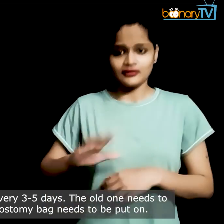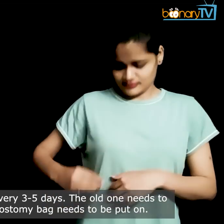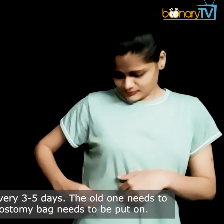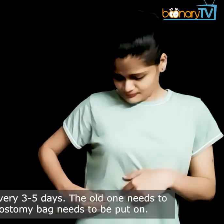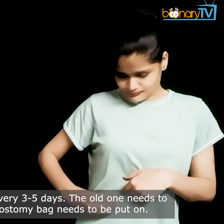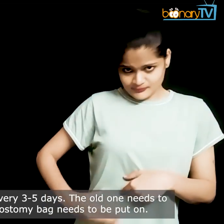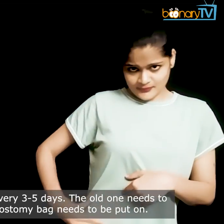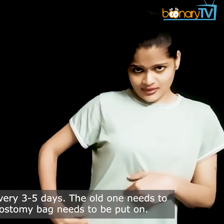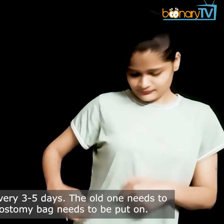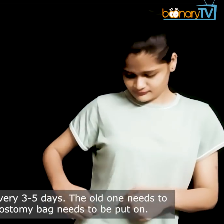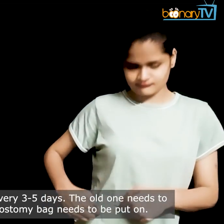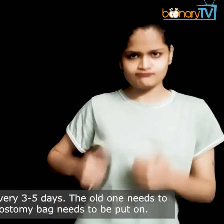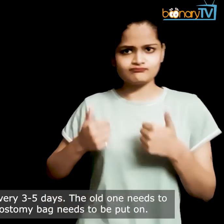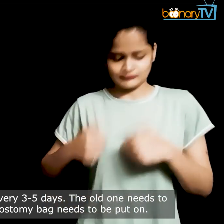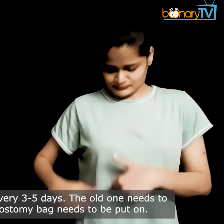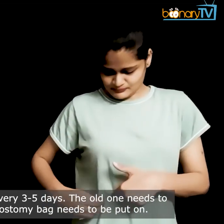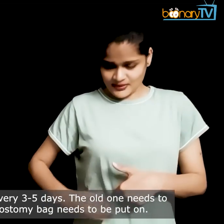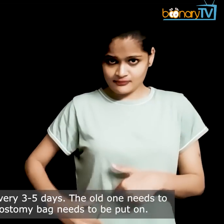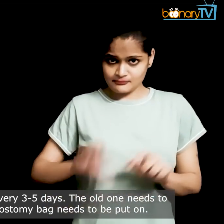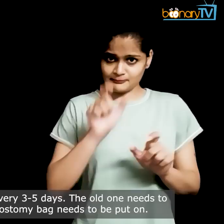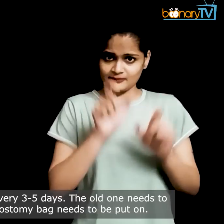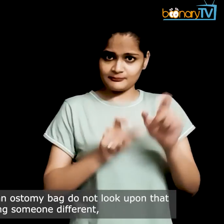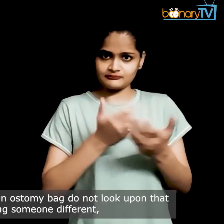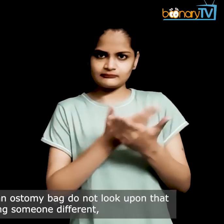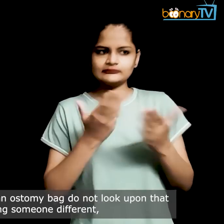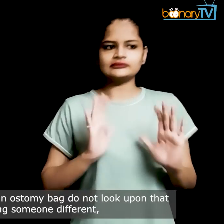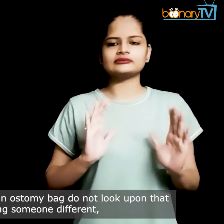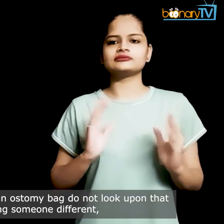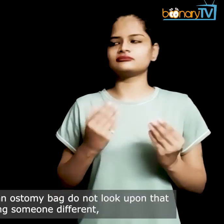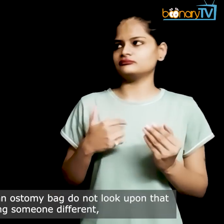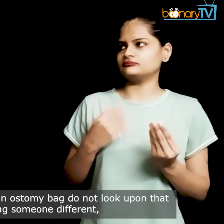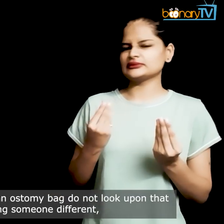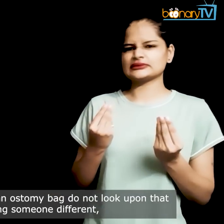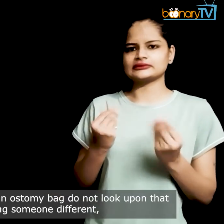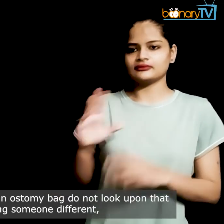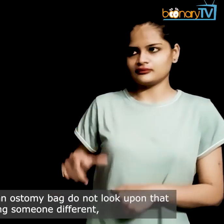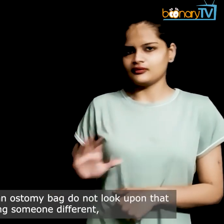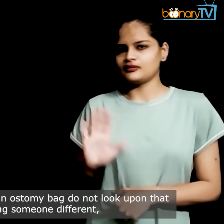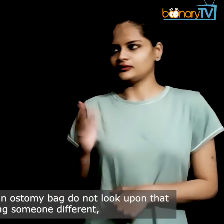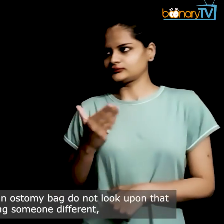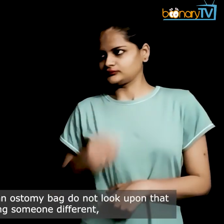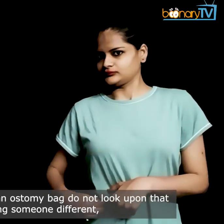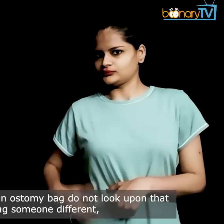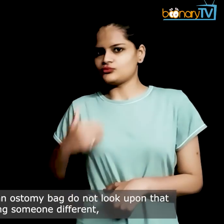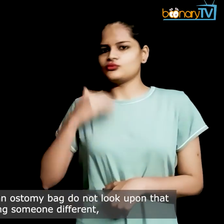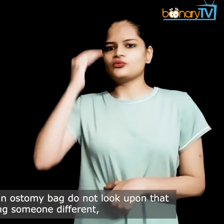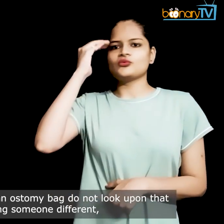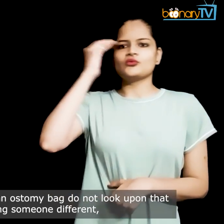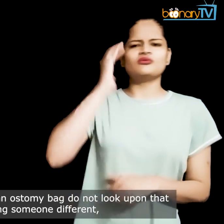needs to be put on if you know of anyone with an ostomy bag do not look upon that person as being